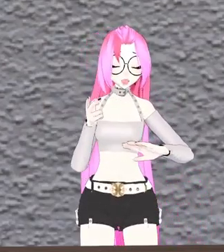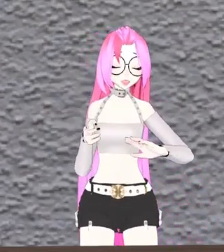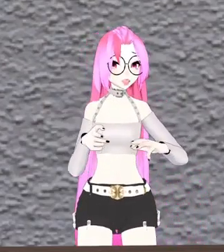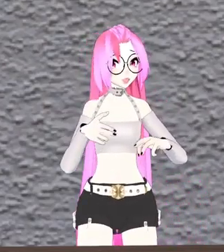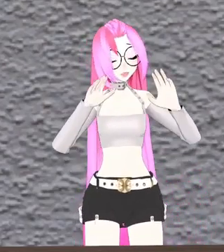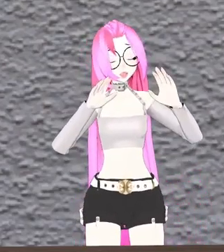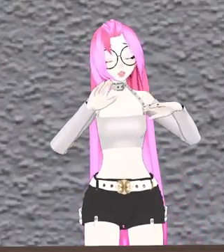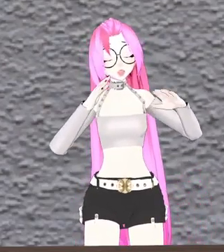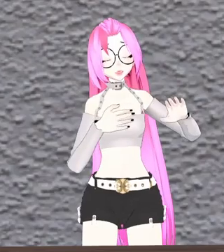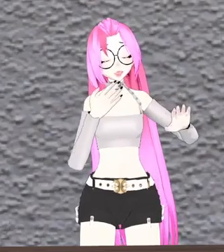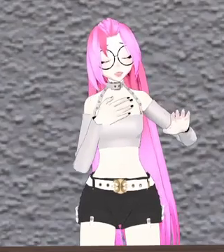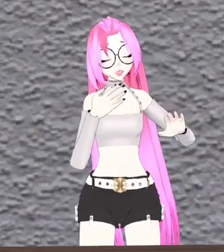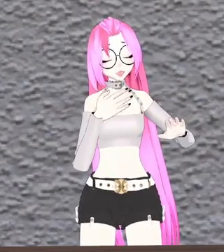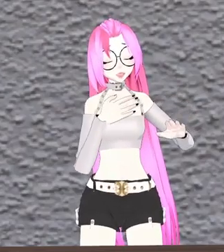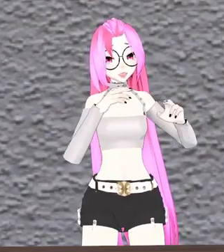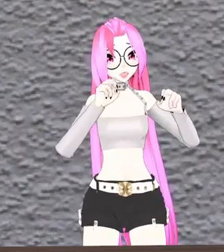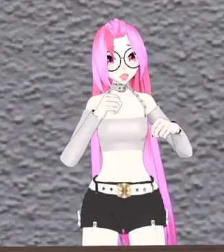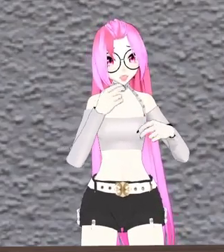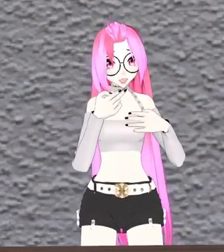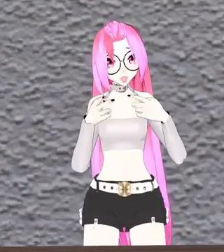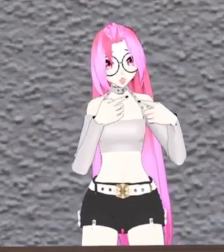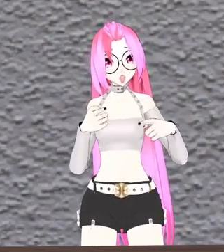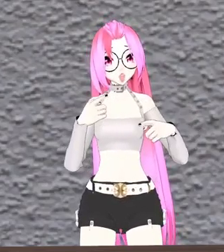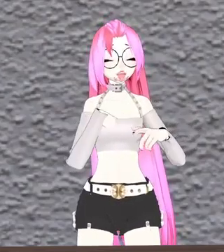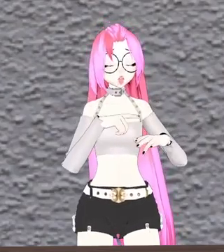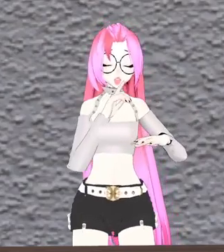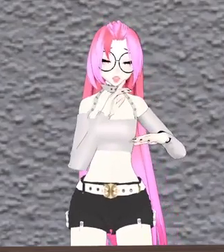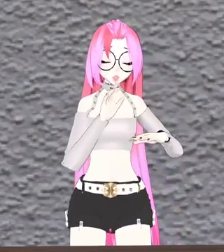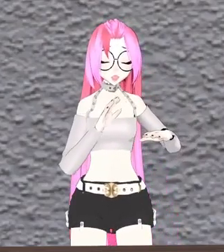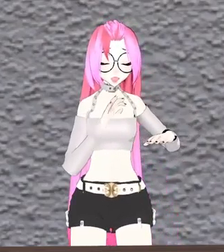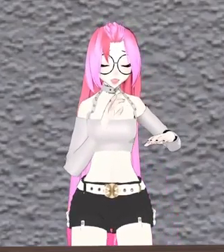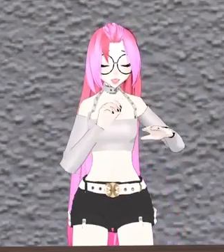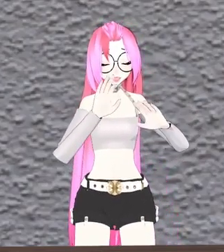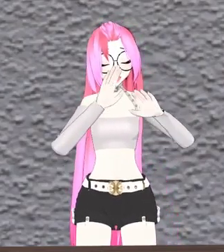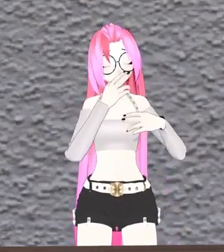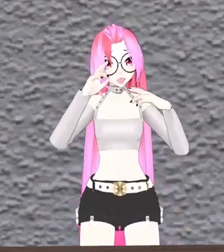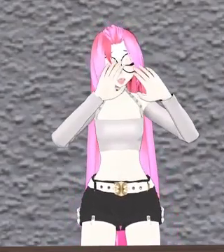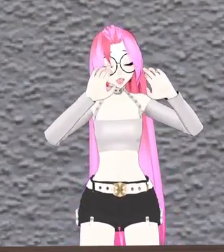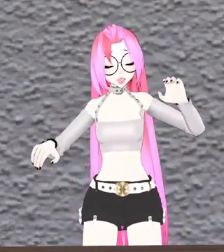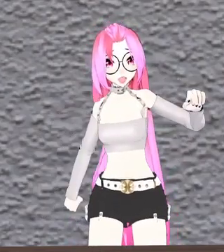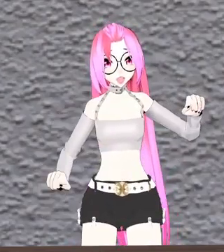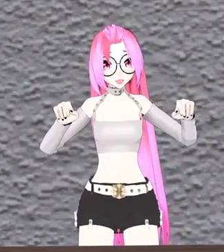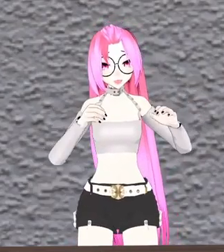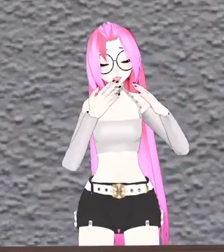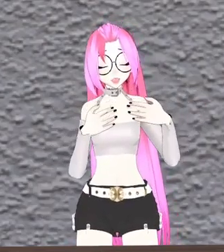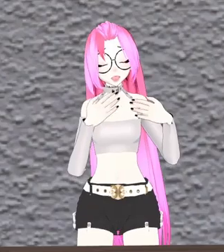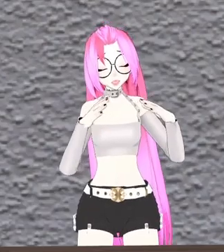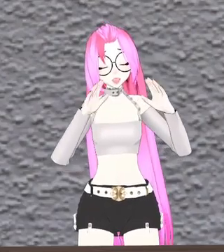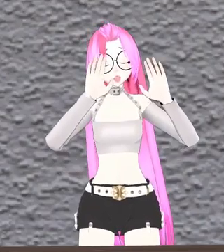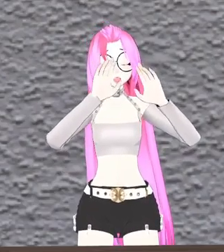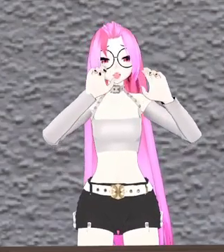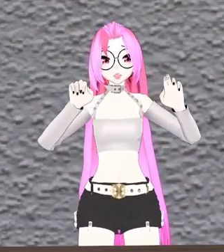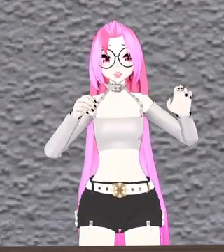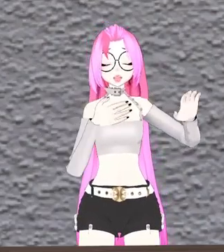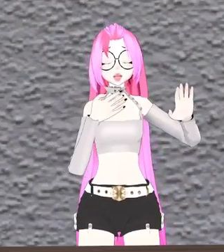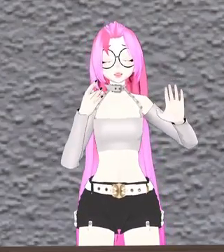and say, oh, please, please, please, can I have a name sign? I think it'd be really cool if my name sign was hot dog. Please, I really, really like hot